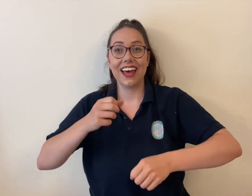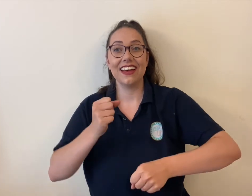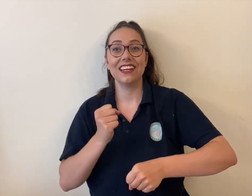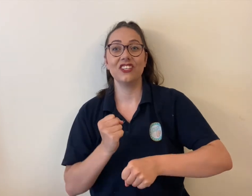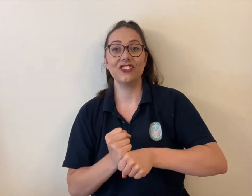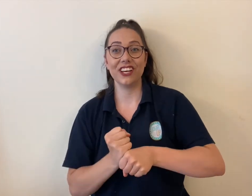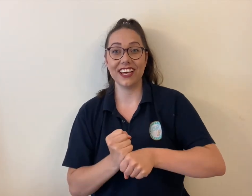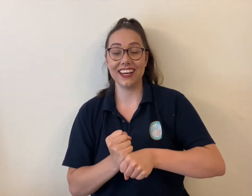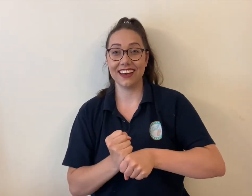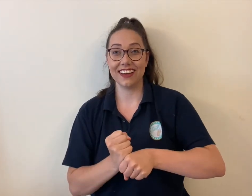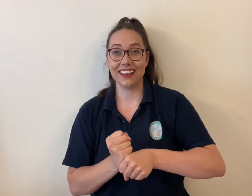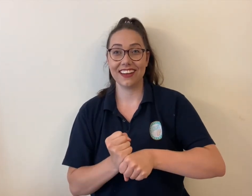G,